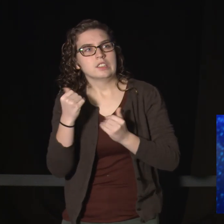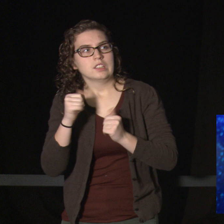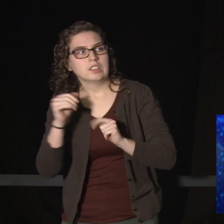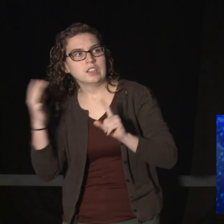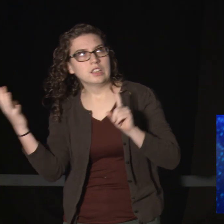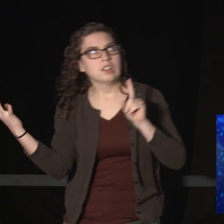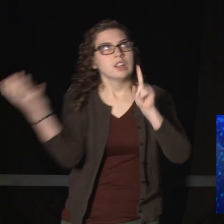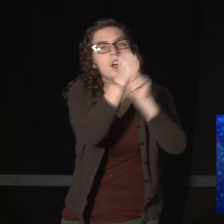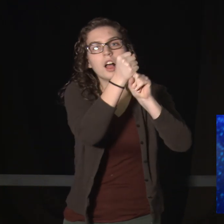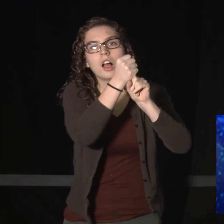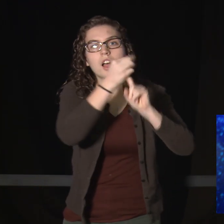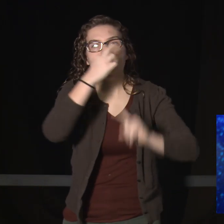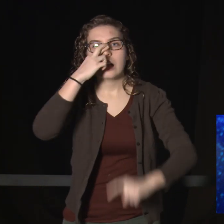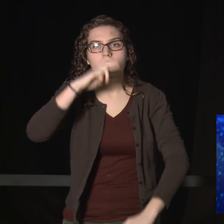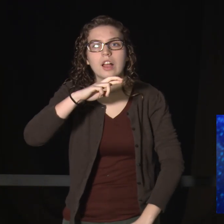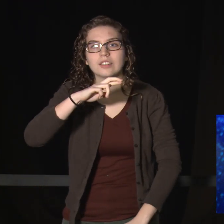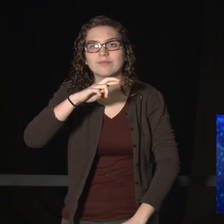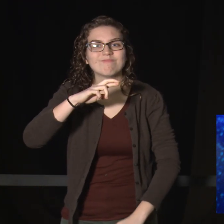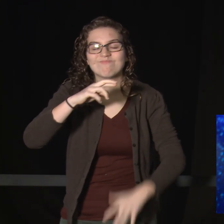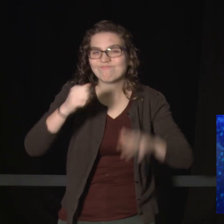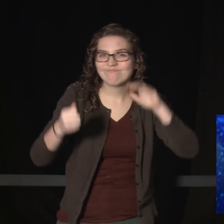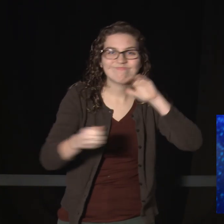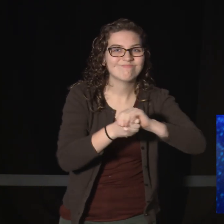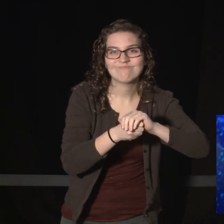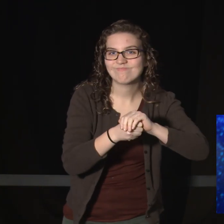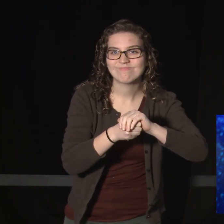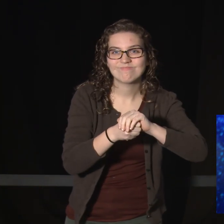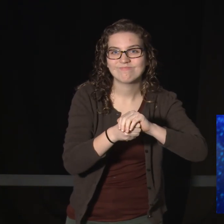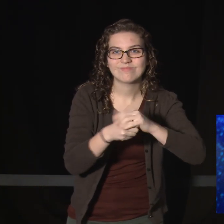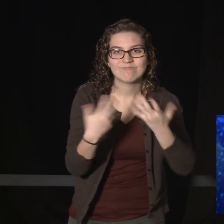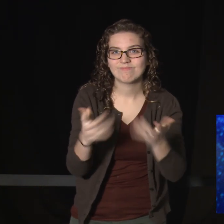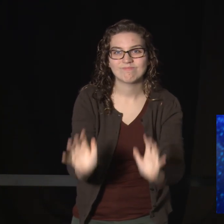capture the rat will just go into hiding